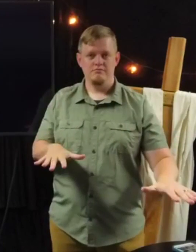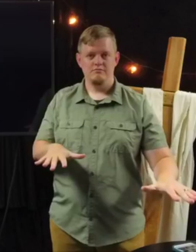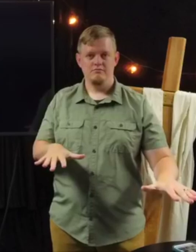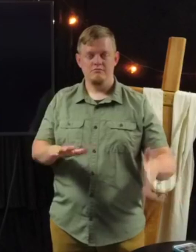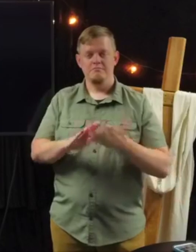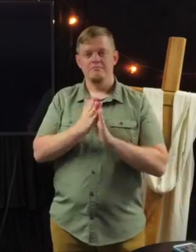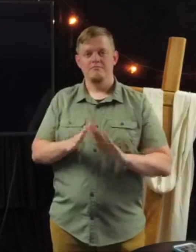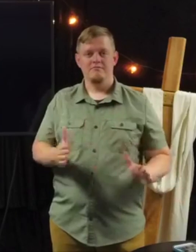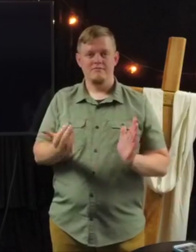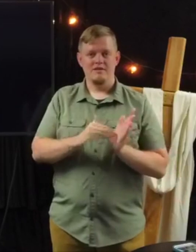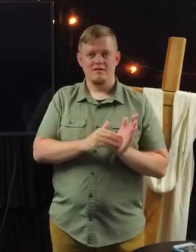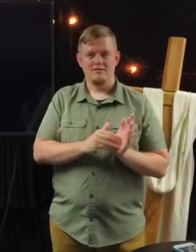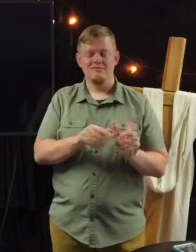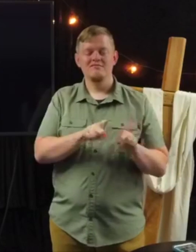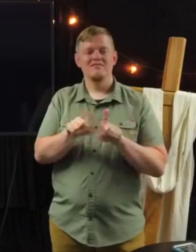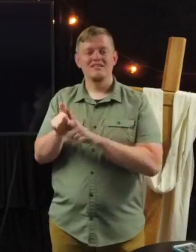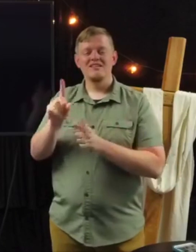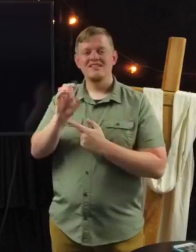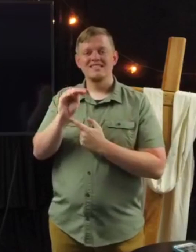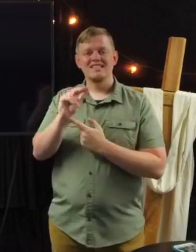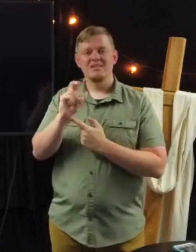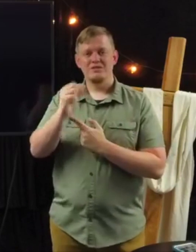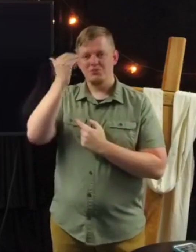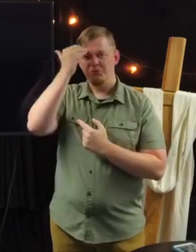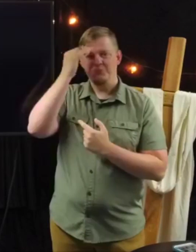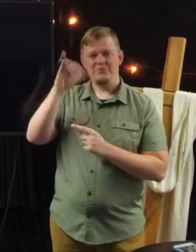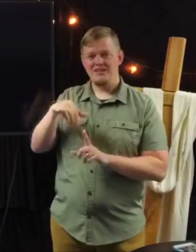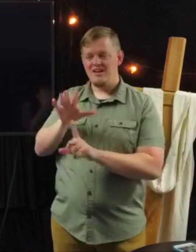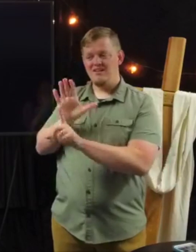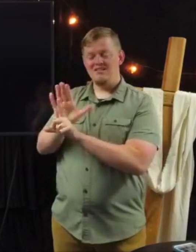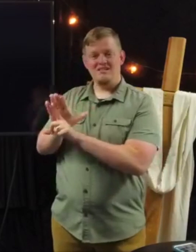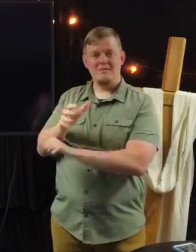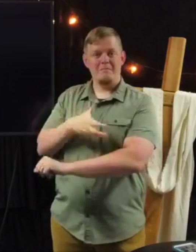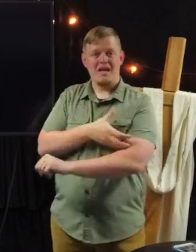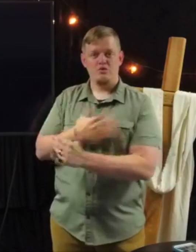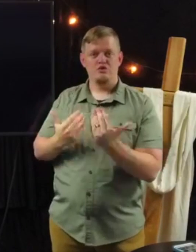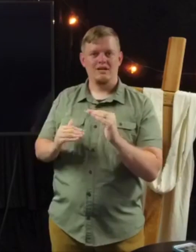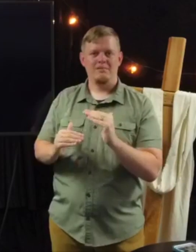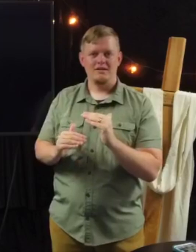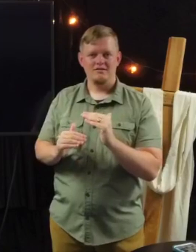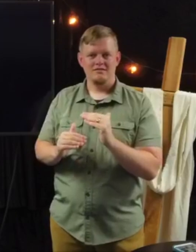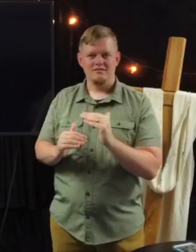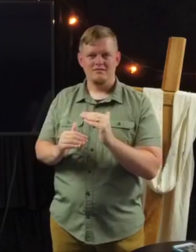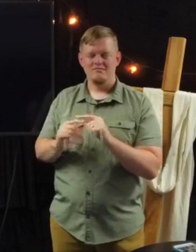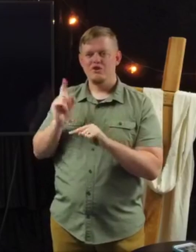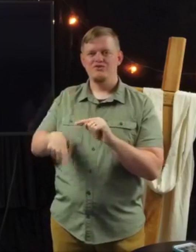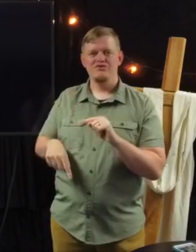told nature to be still. In the same way, the demons knew that he has power and authority, and theirs is